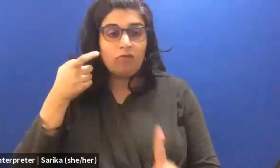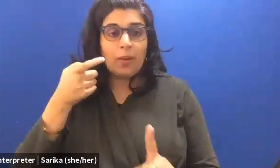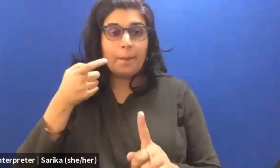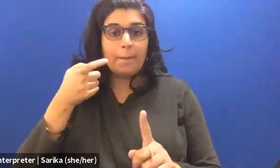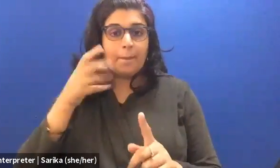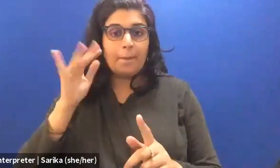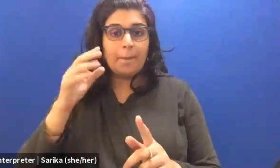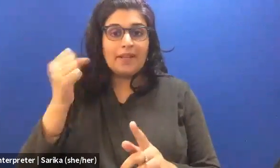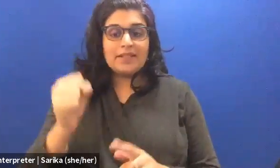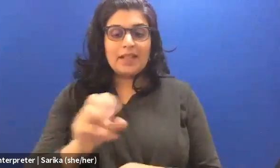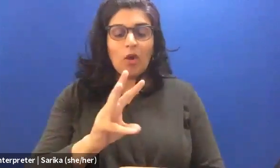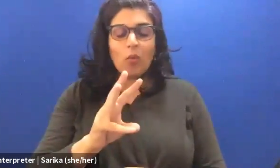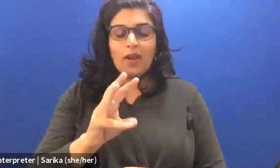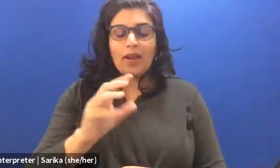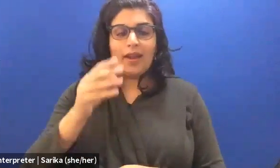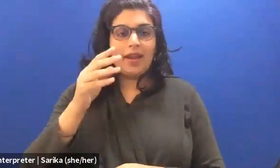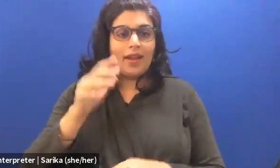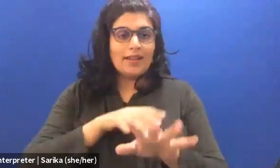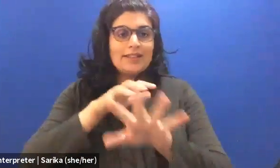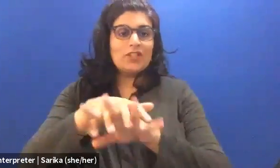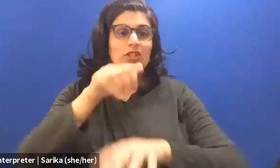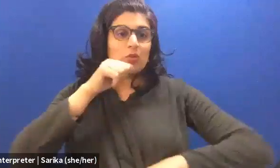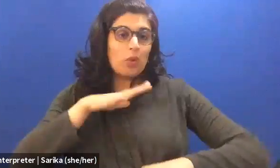now Southwest Indigenous Women's Coalition.